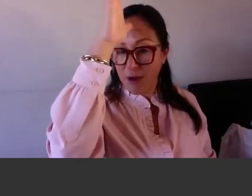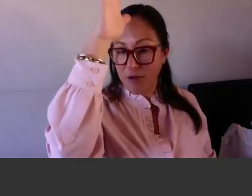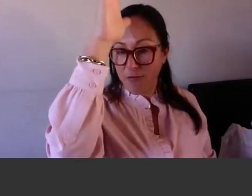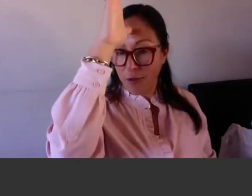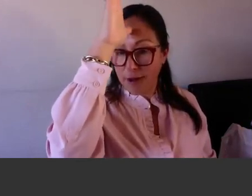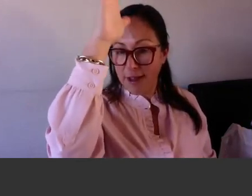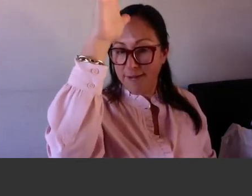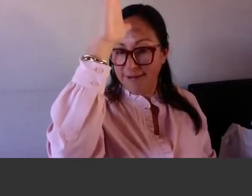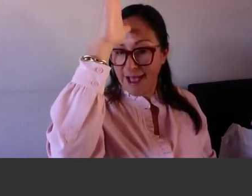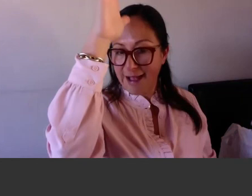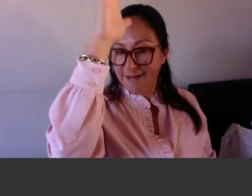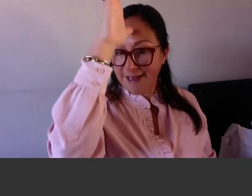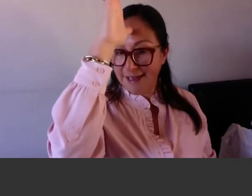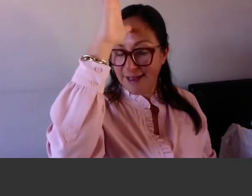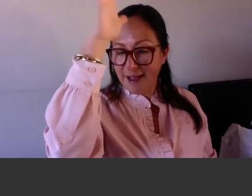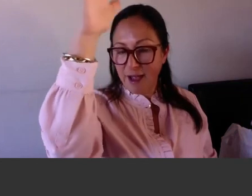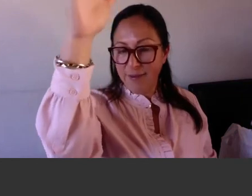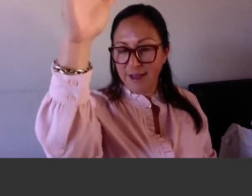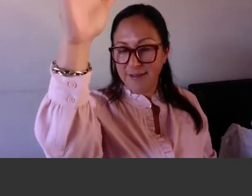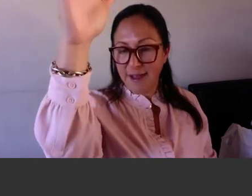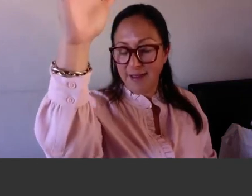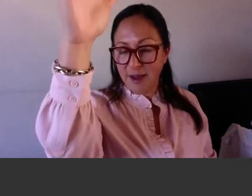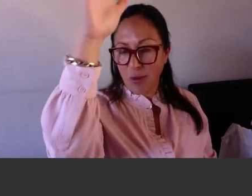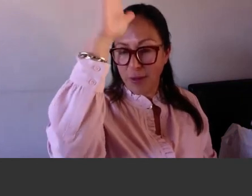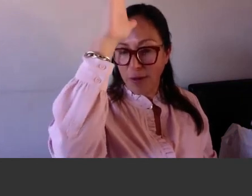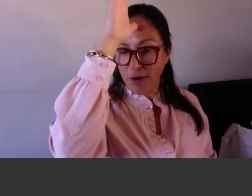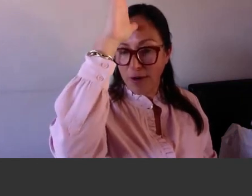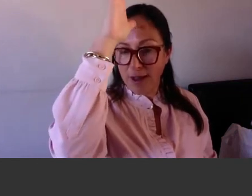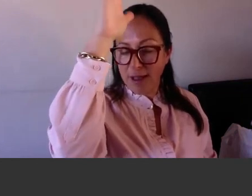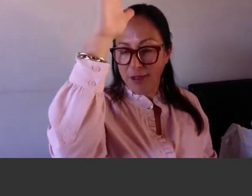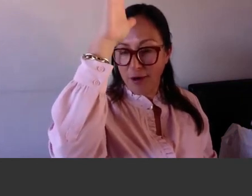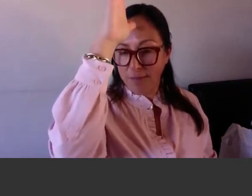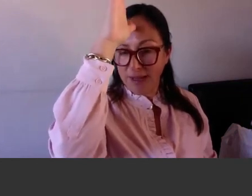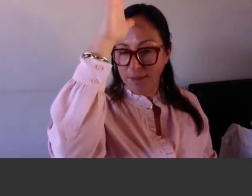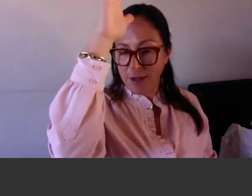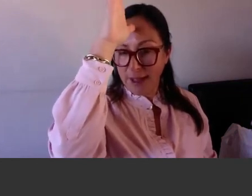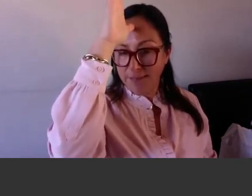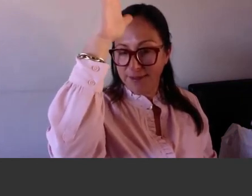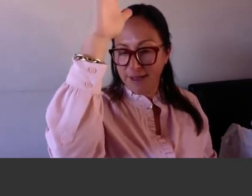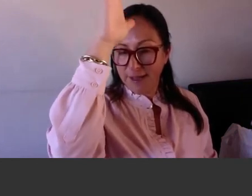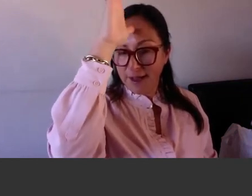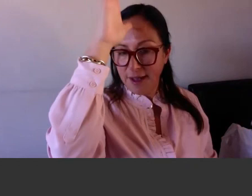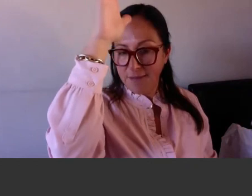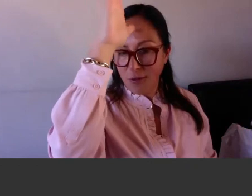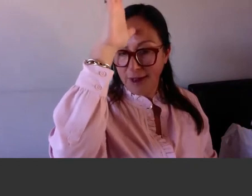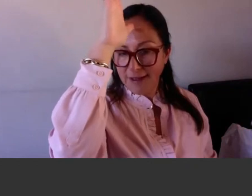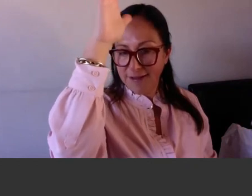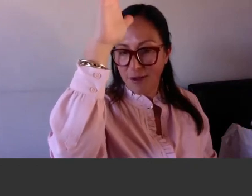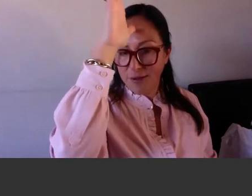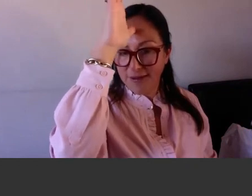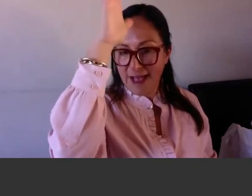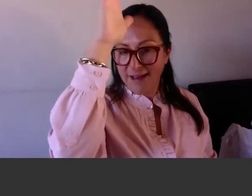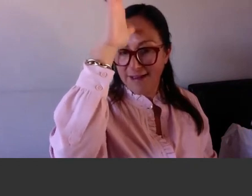movement, but on your forehead, daddy. I always say it's kind of like where they wear their baseball caps or